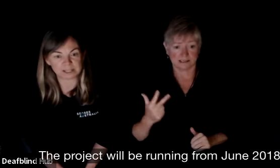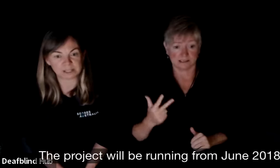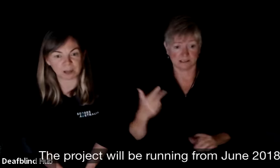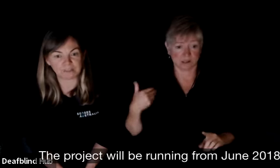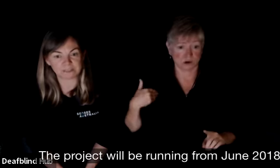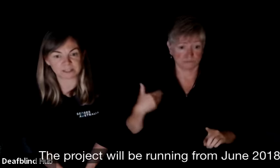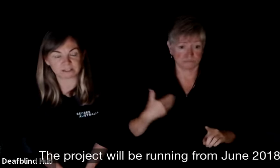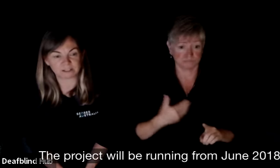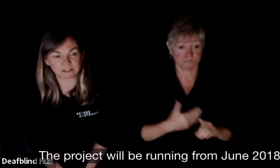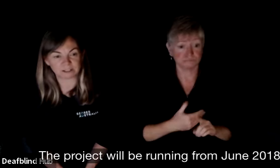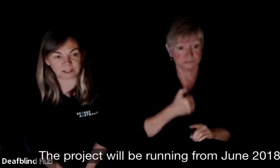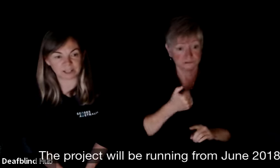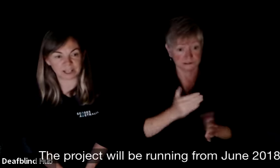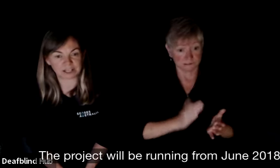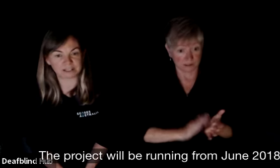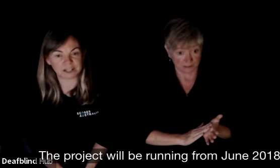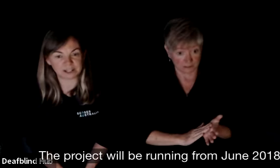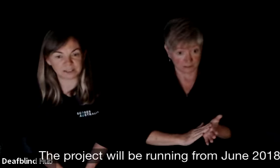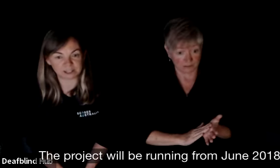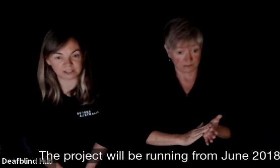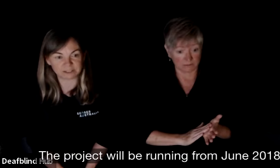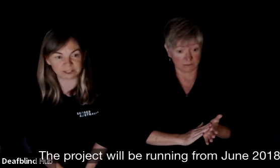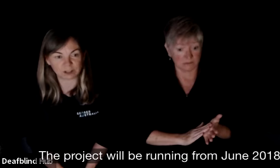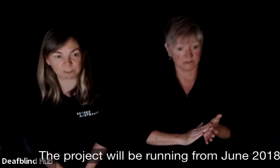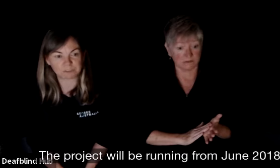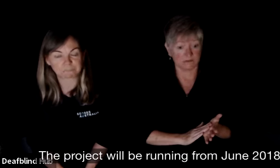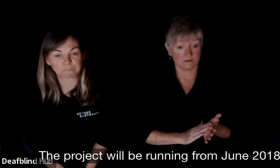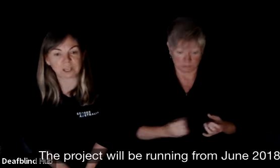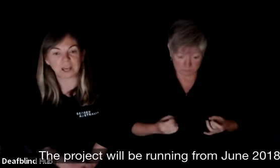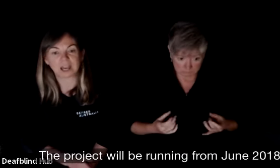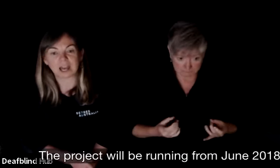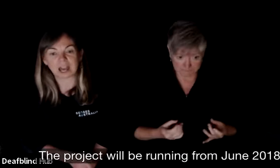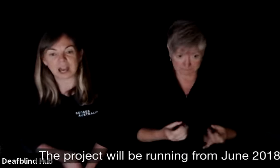going 6 months and getting things set up,